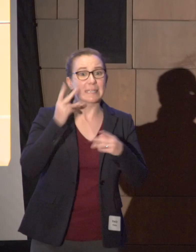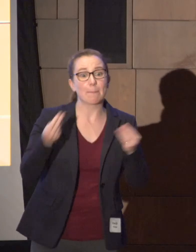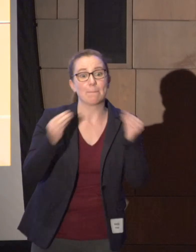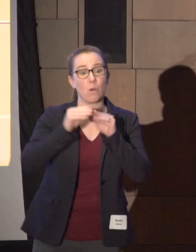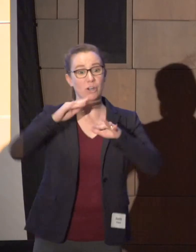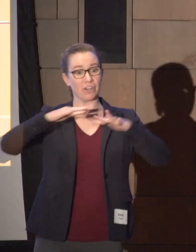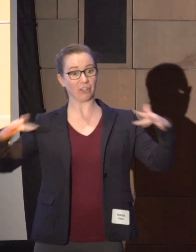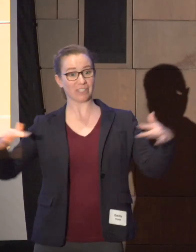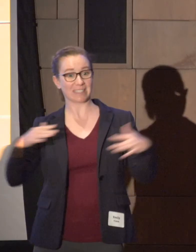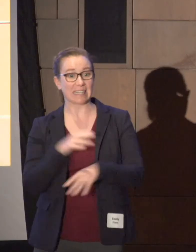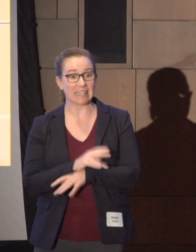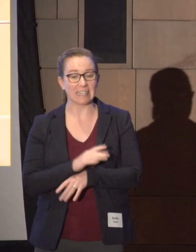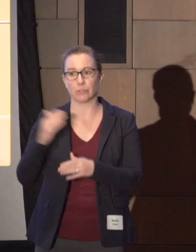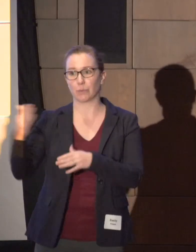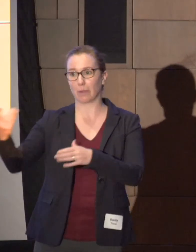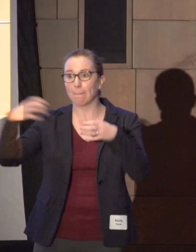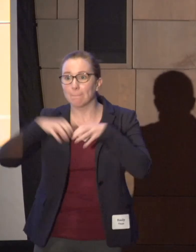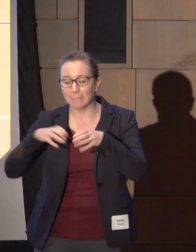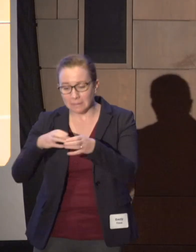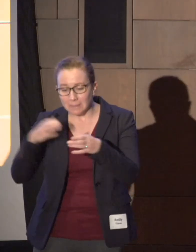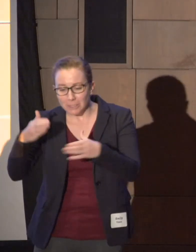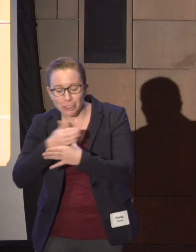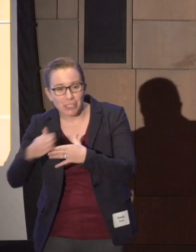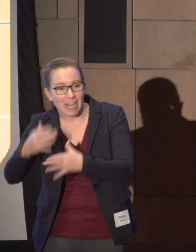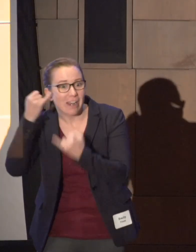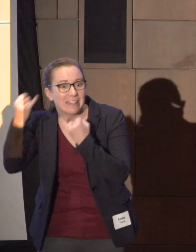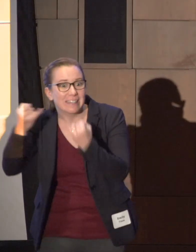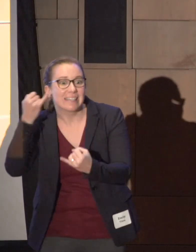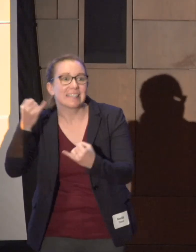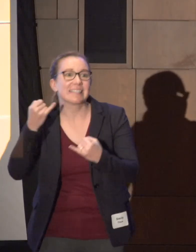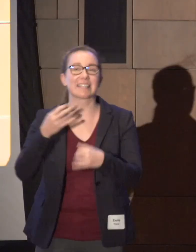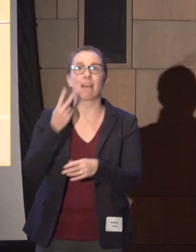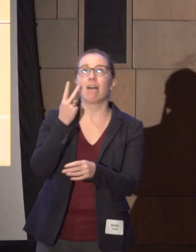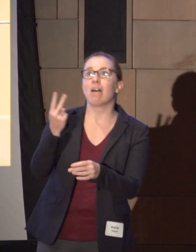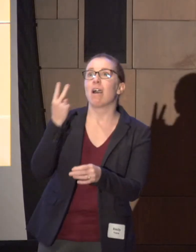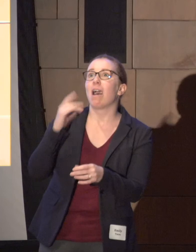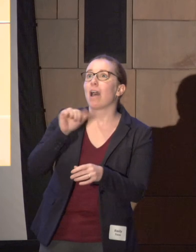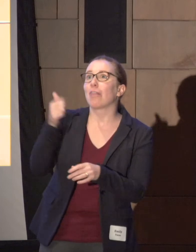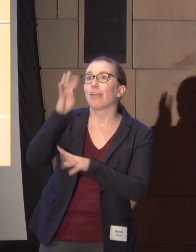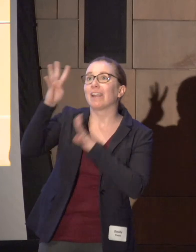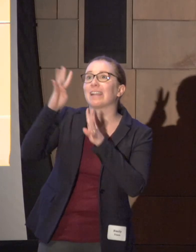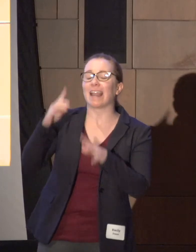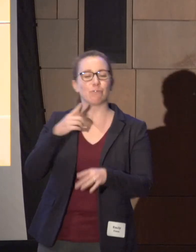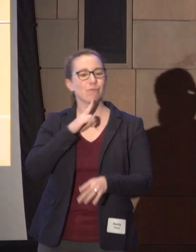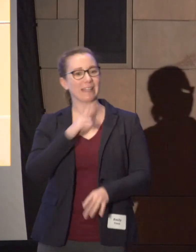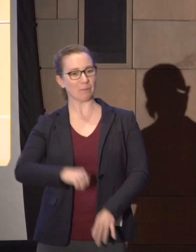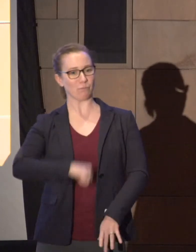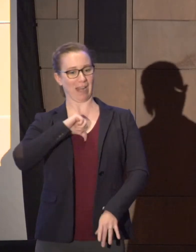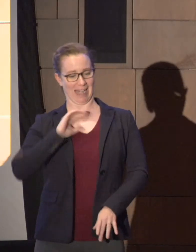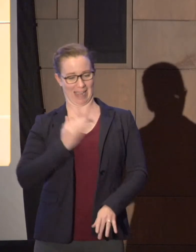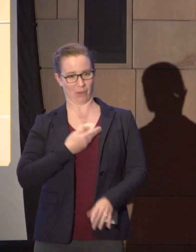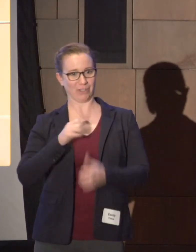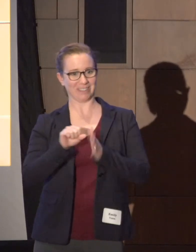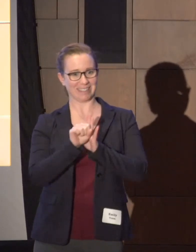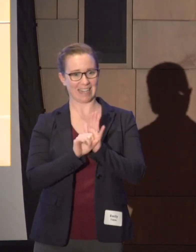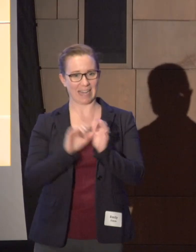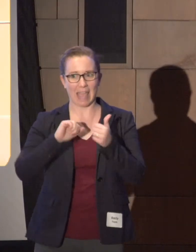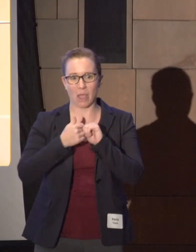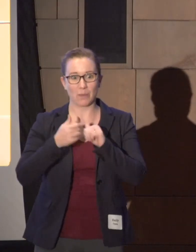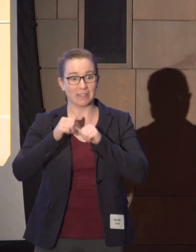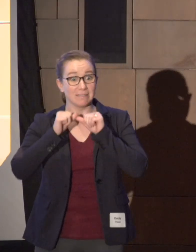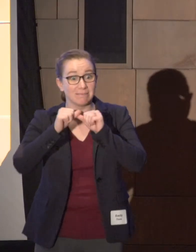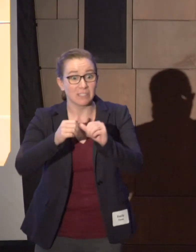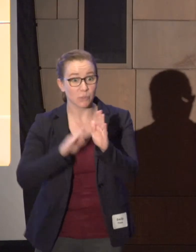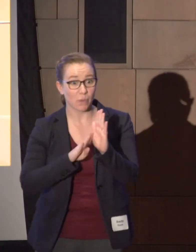come together to share ideas, reflect on innovations, and just simply take pride in our state and how it continues to